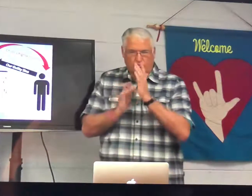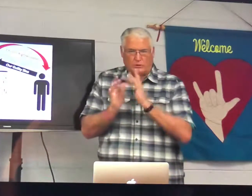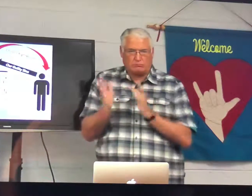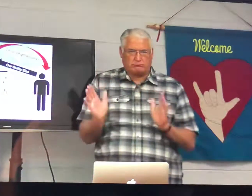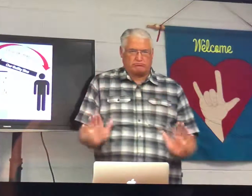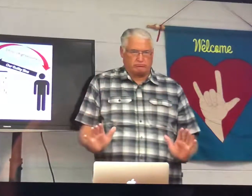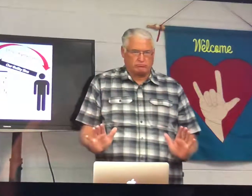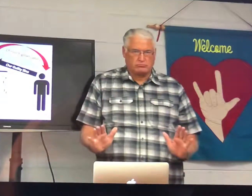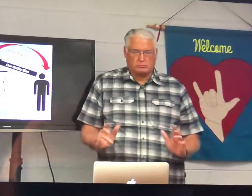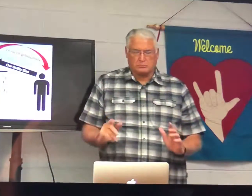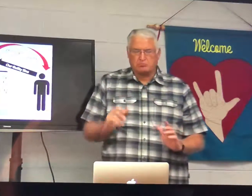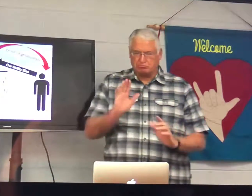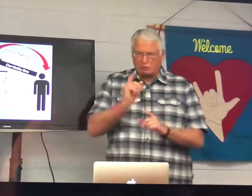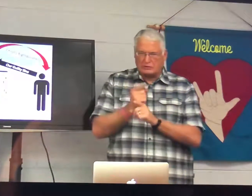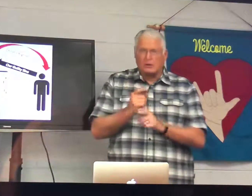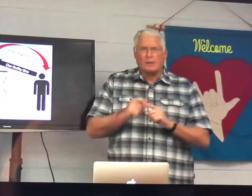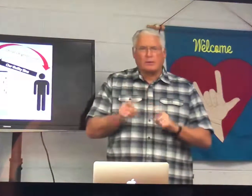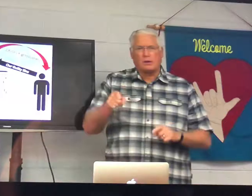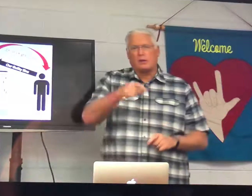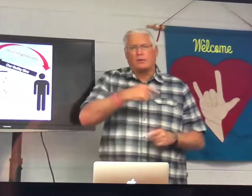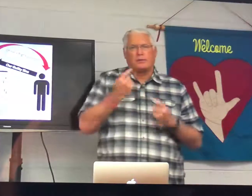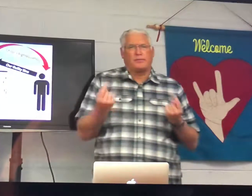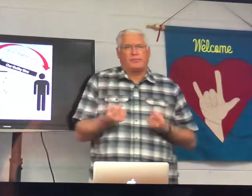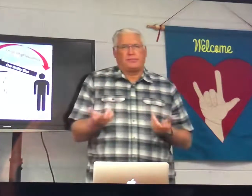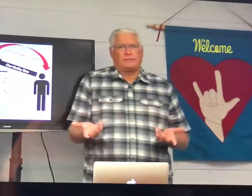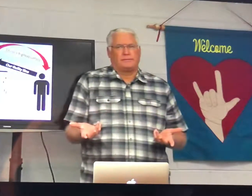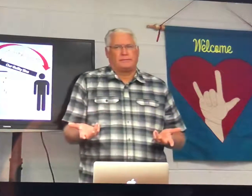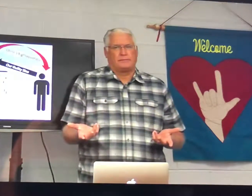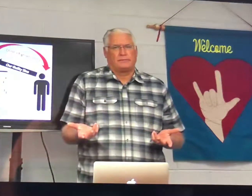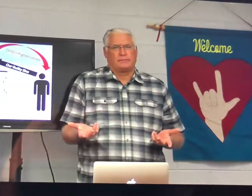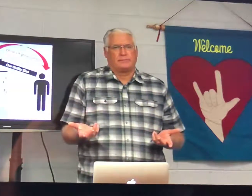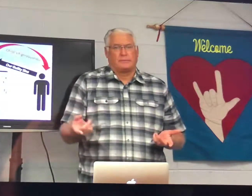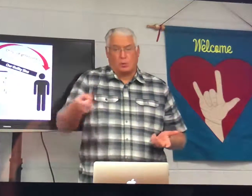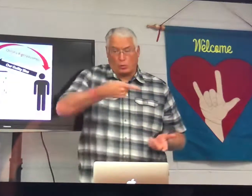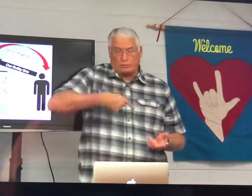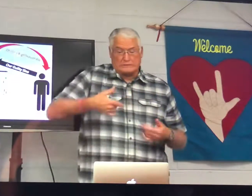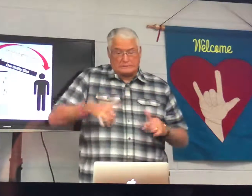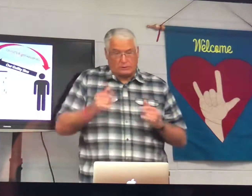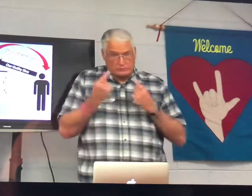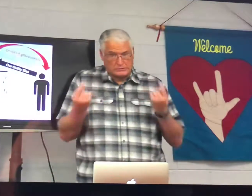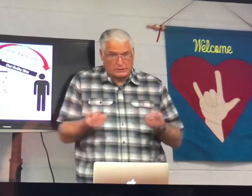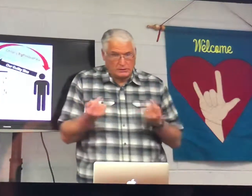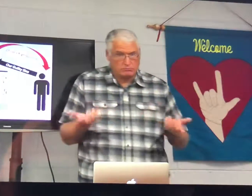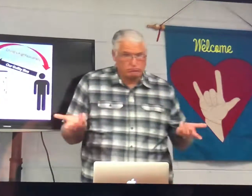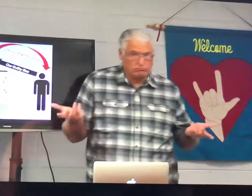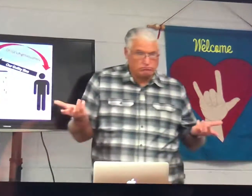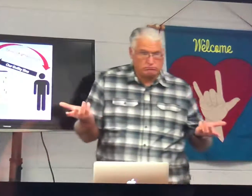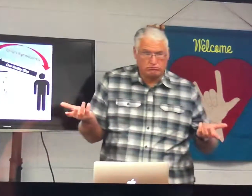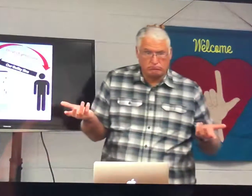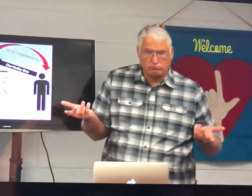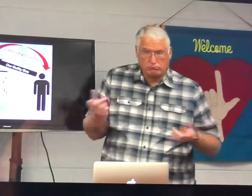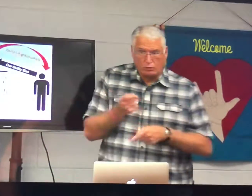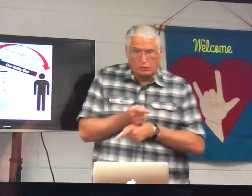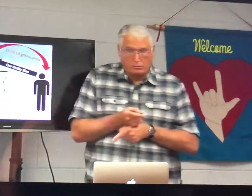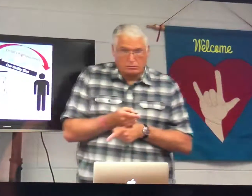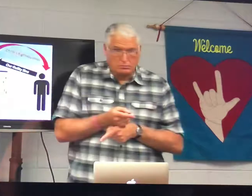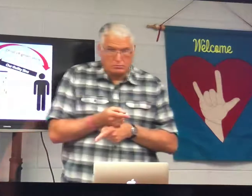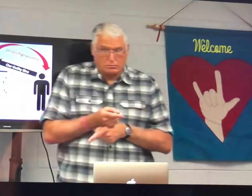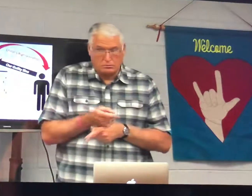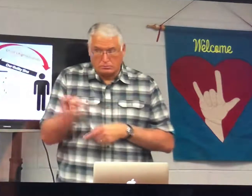2 strikes. But he hides that pitch, you know, fastball slider to the righties, and then here comes that big hook, and you see it surprise a